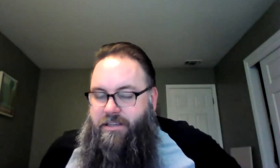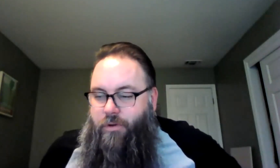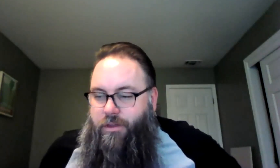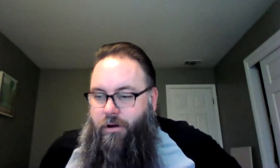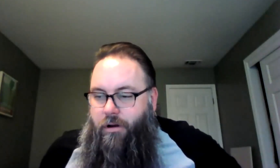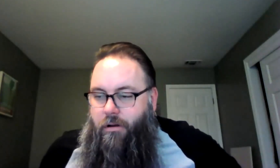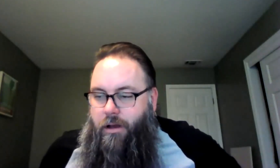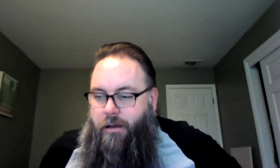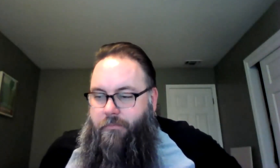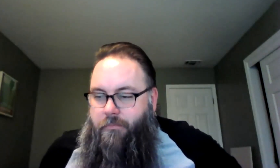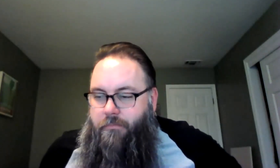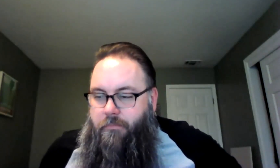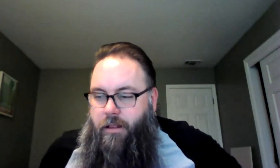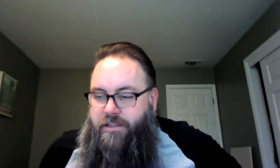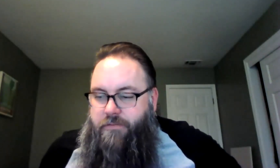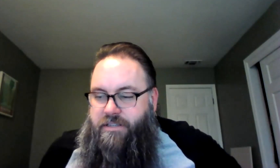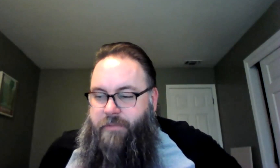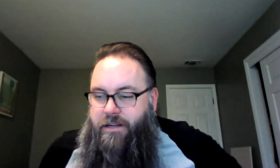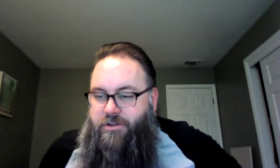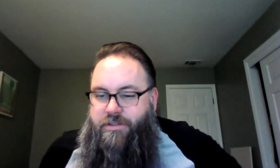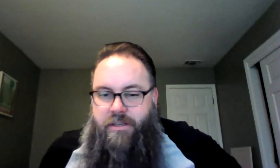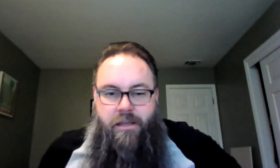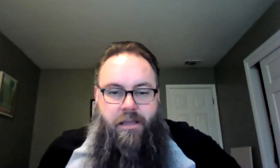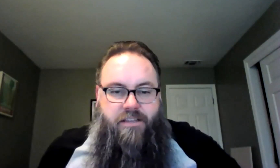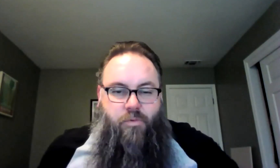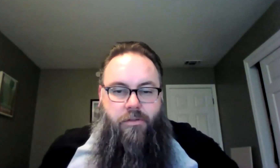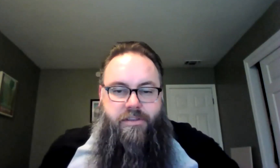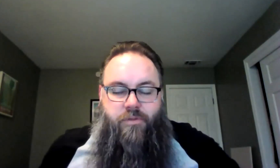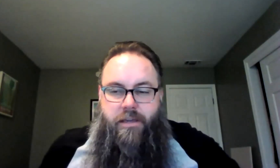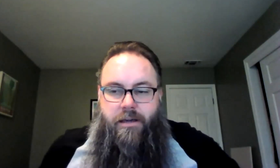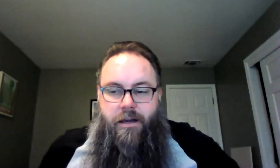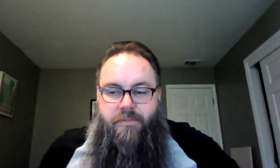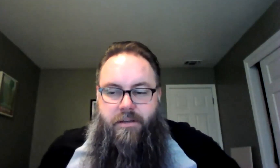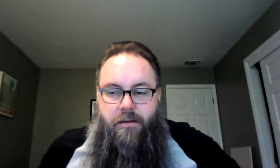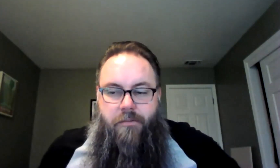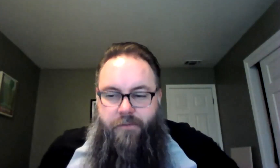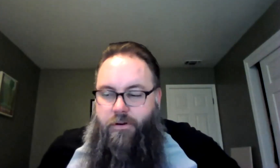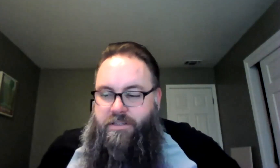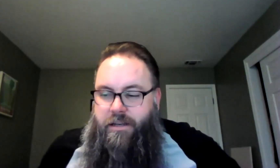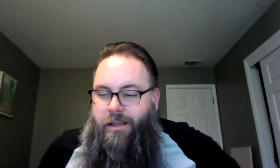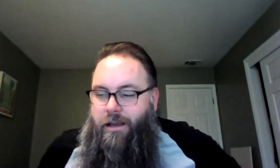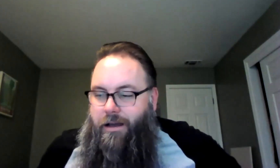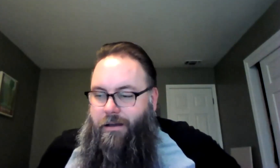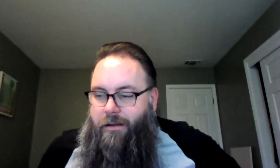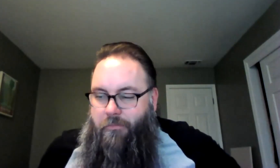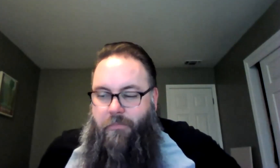to discuss it with our client services managers as well this week, to update folks.